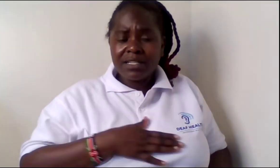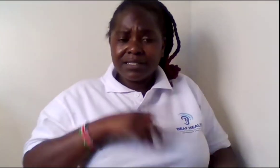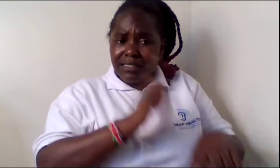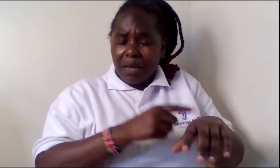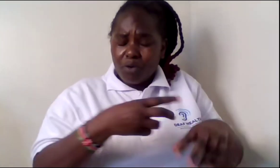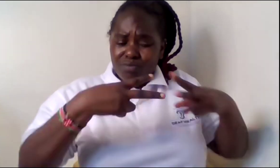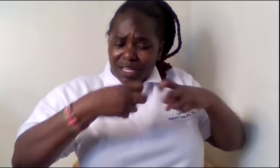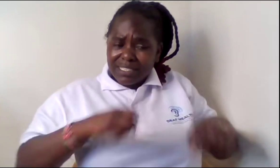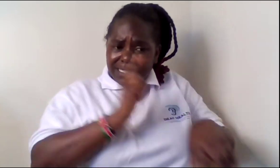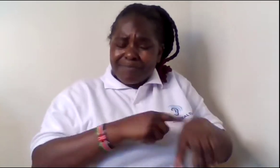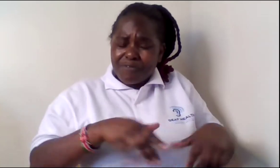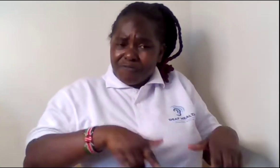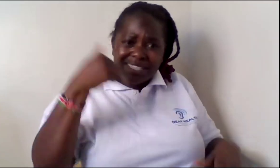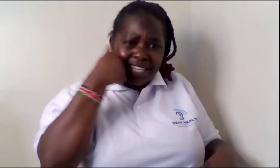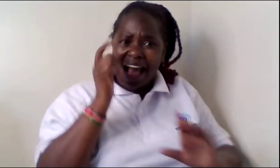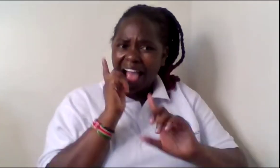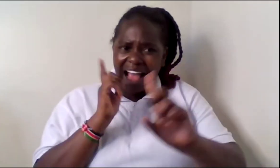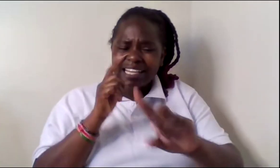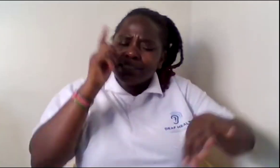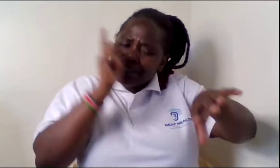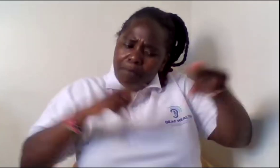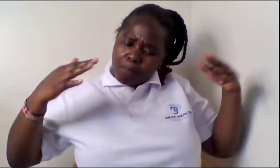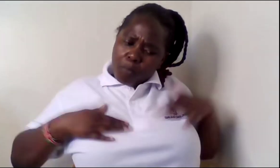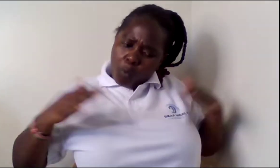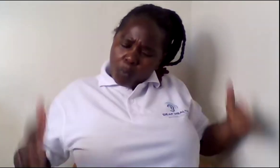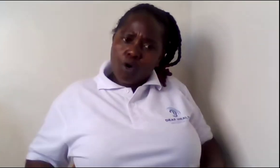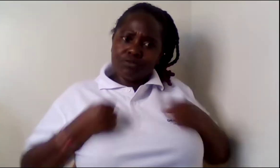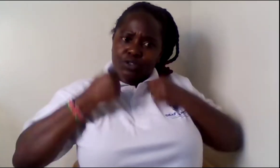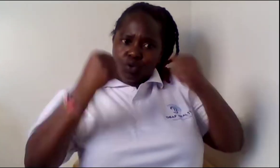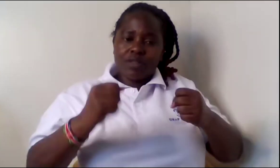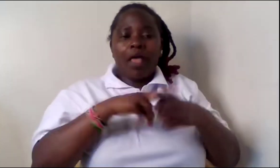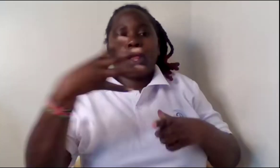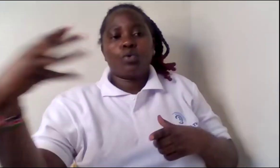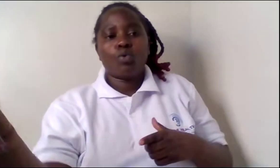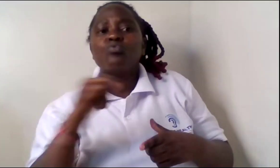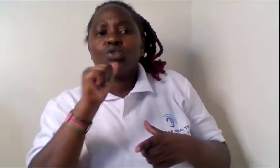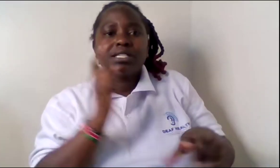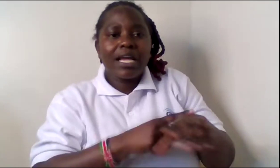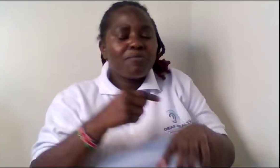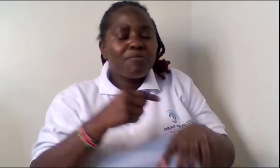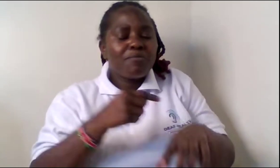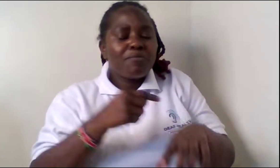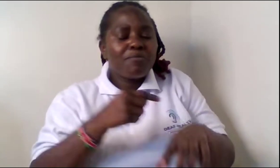feeling sick, it means it has probably been there for some time. We want you to go even when you're